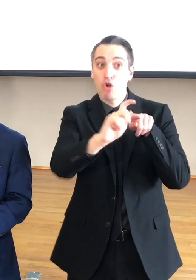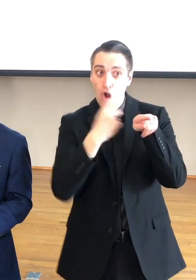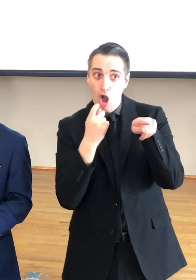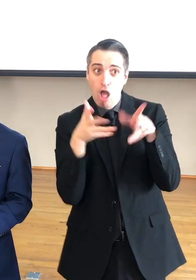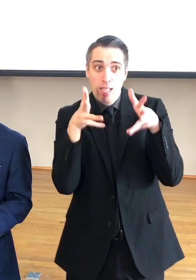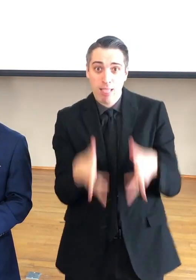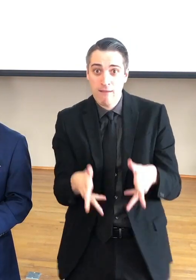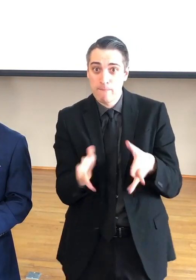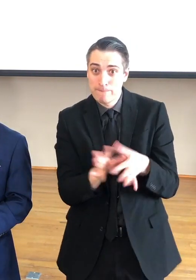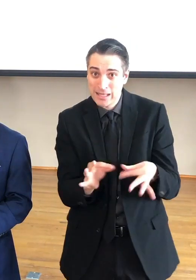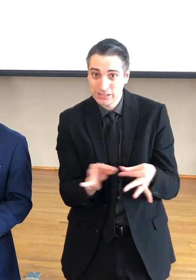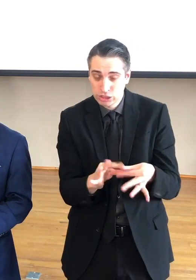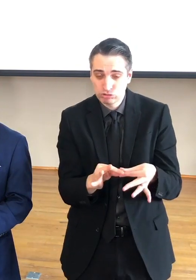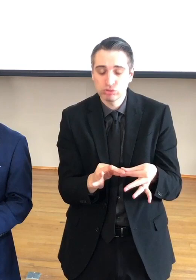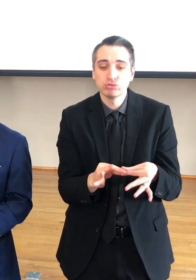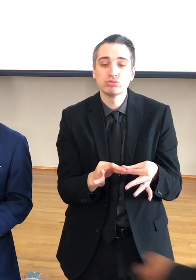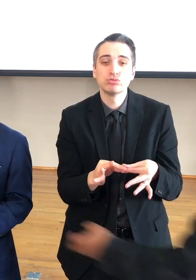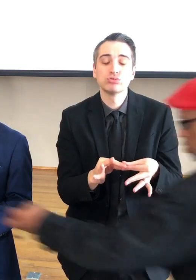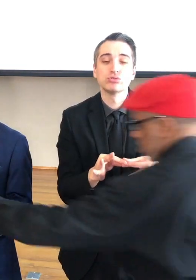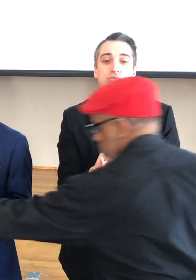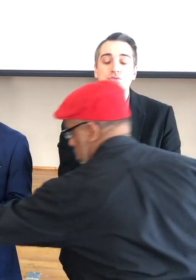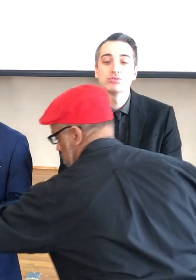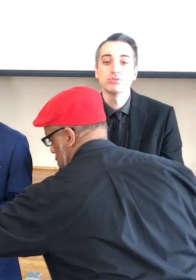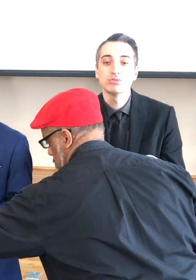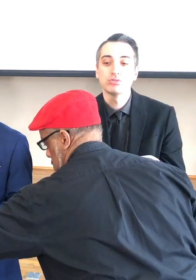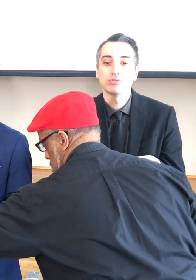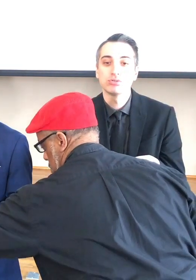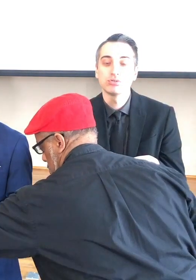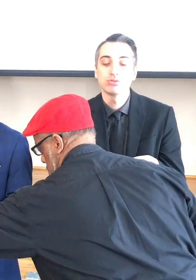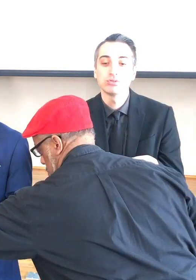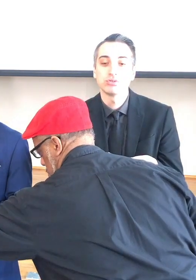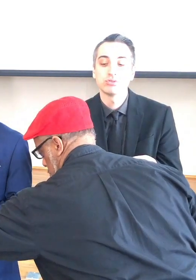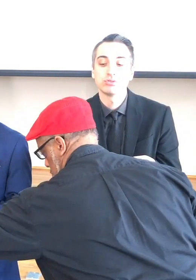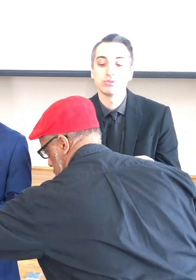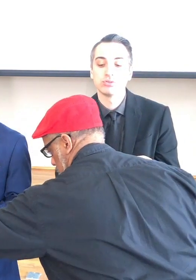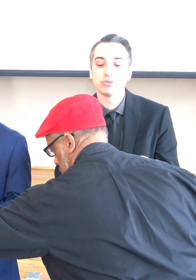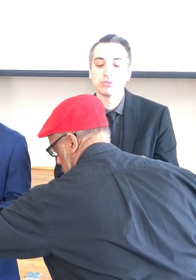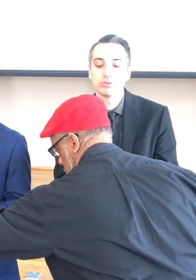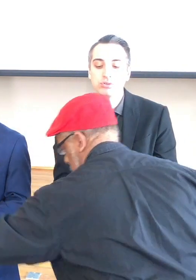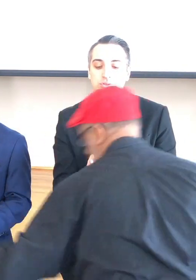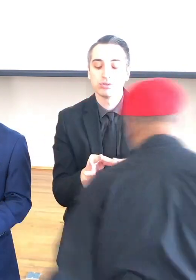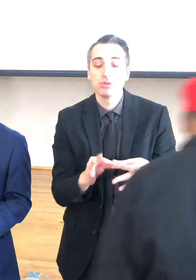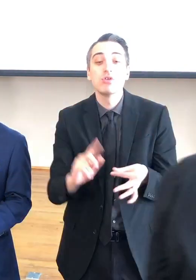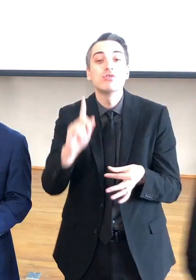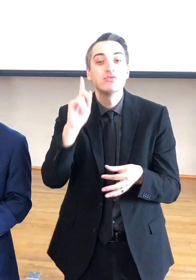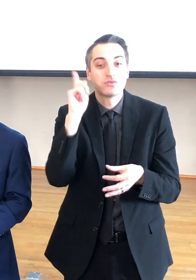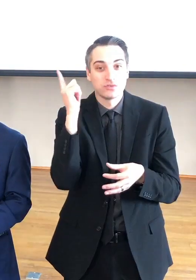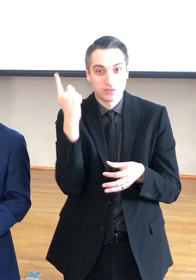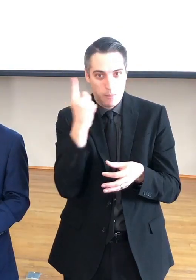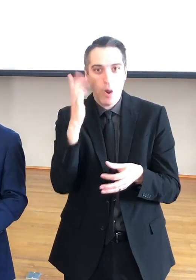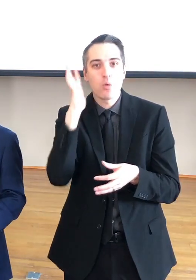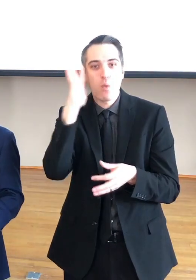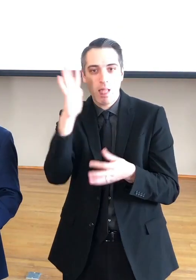and someone will deliver a filter or a water test kit to you within 24 hours.